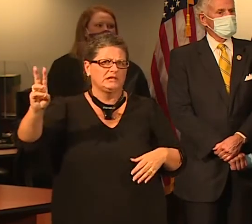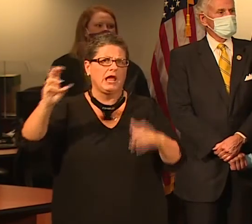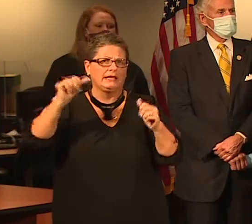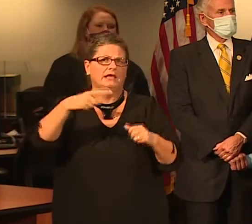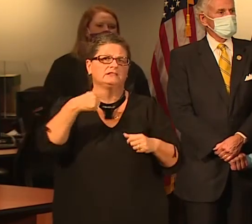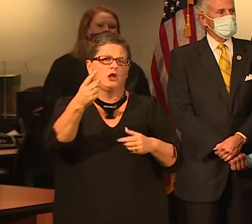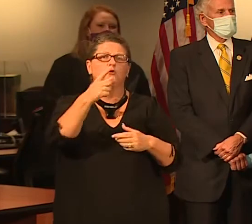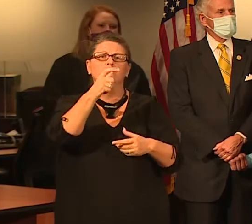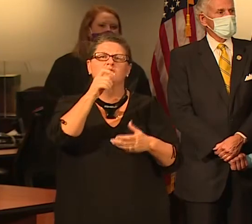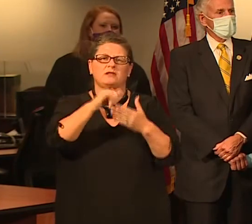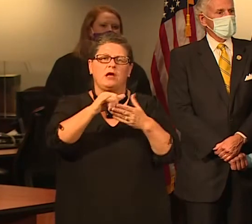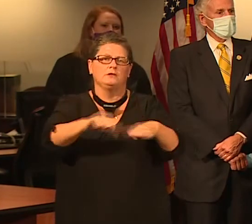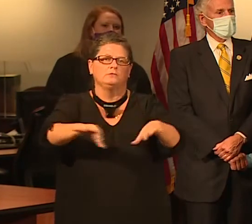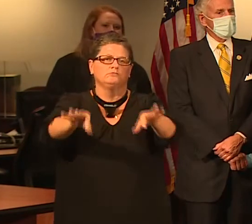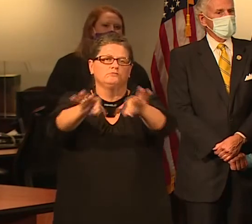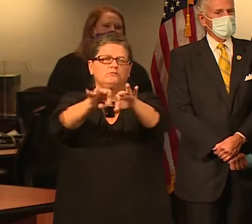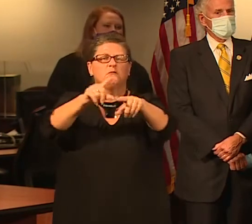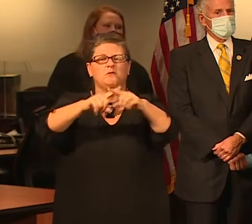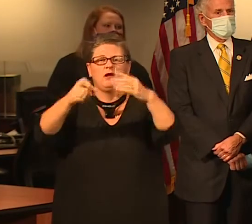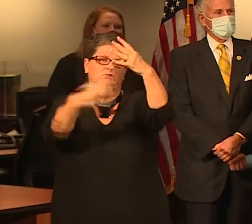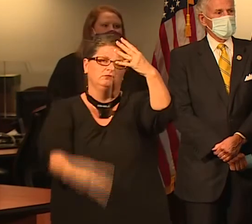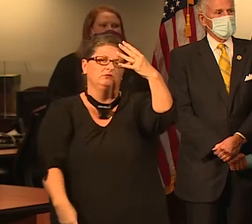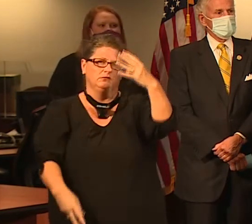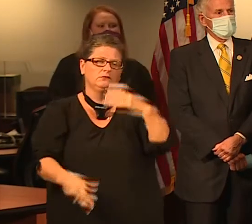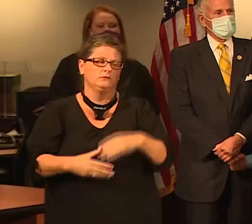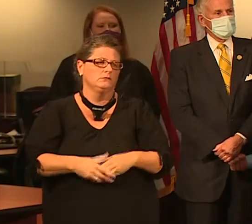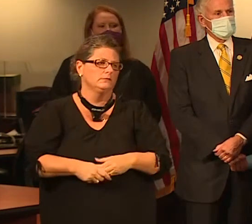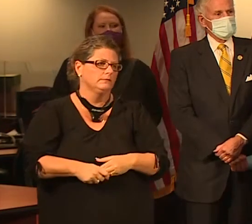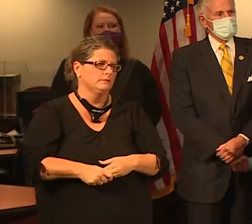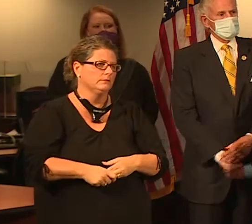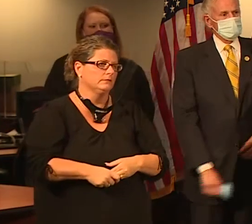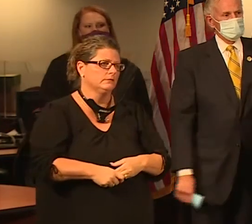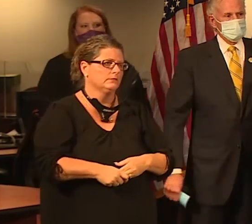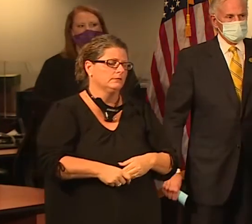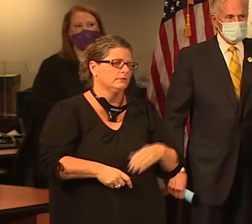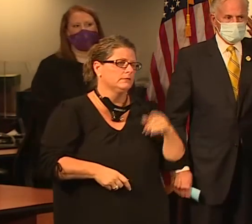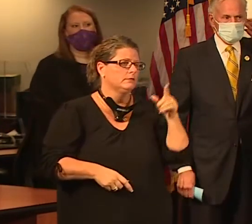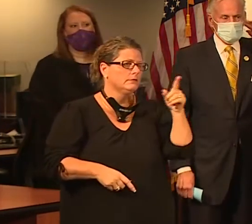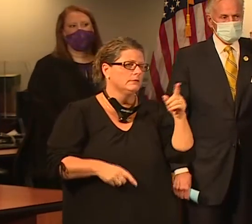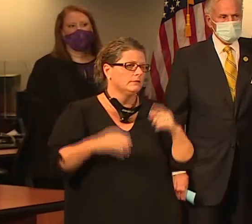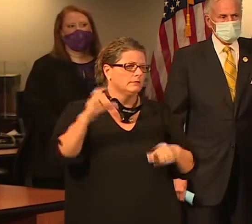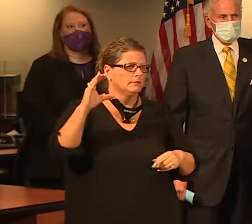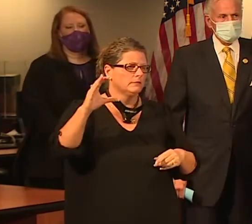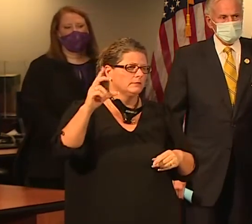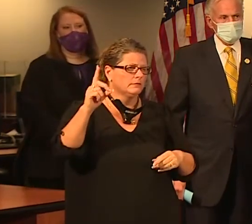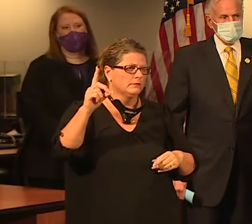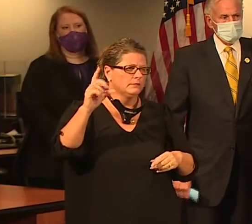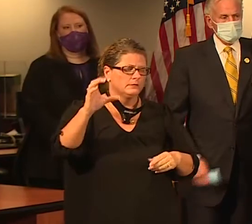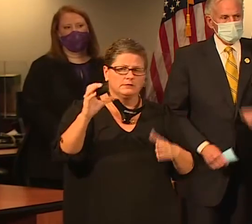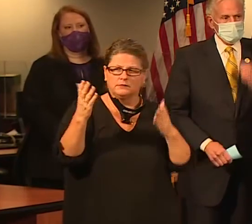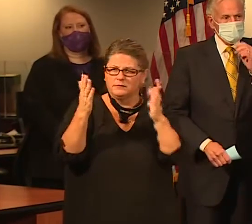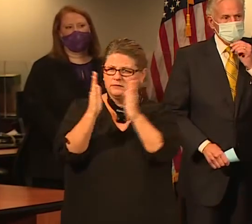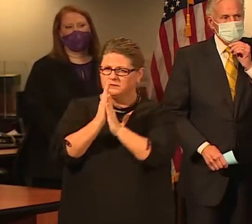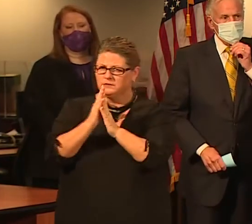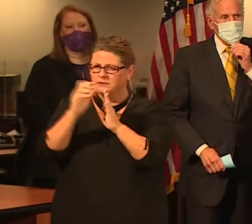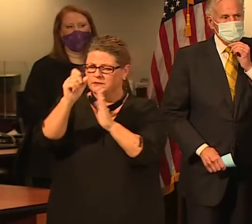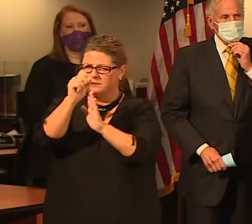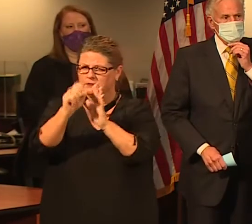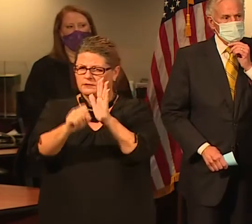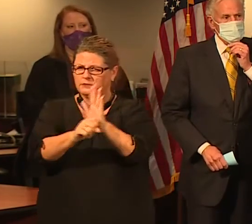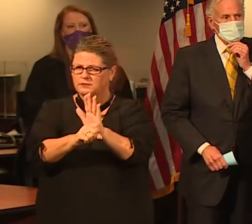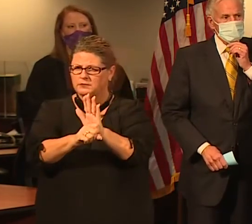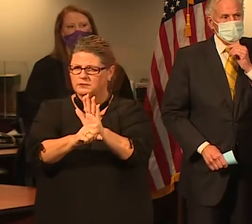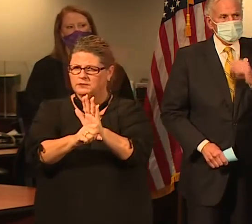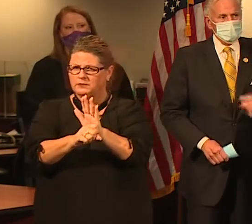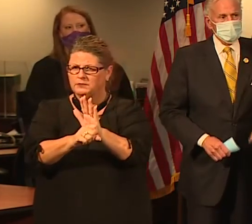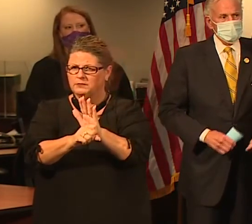to you. It's a very long list. Following up on that, the CDC asked states in a letter to